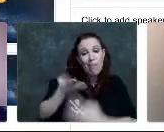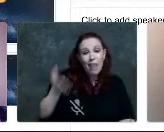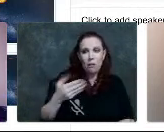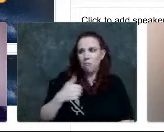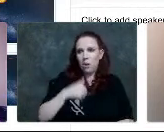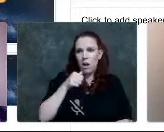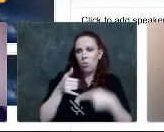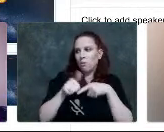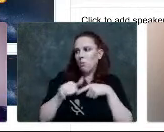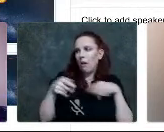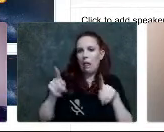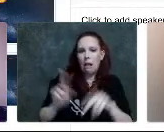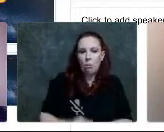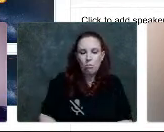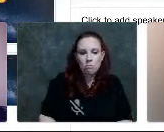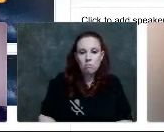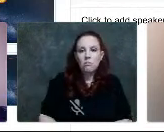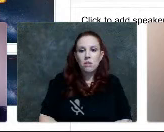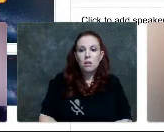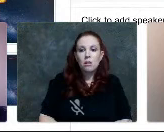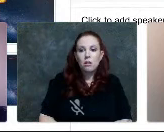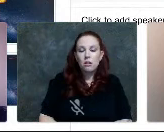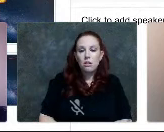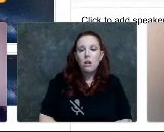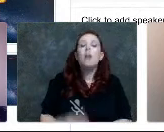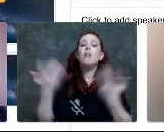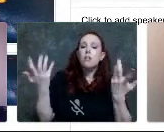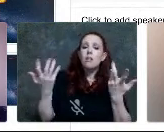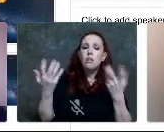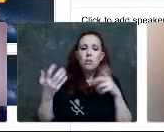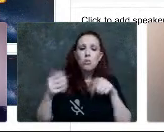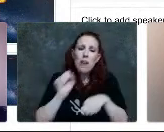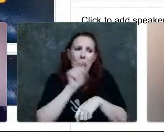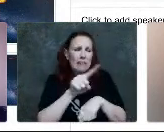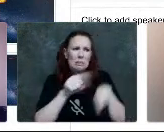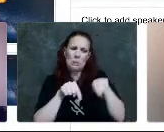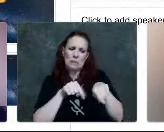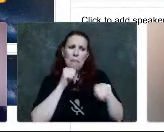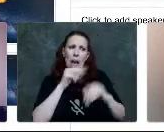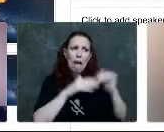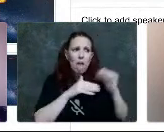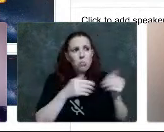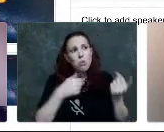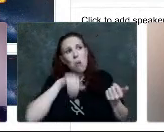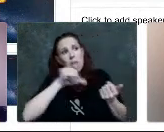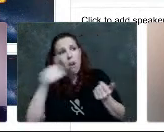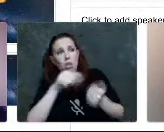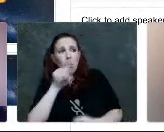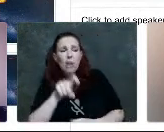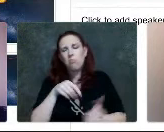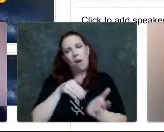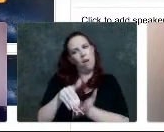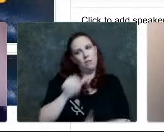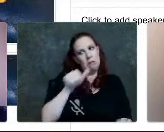swearing's okay. But yeah, you can always ask, hey, I'm not very comfortable with this. Is there another question? But there often isn't. So you're going to want to